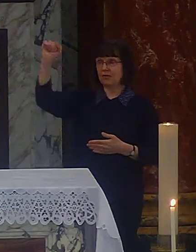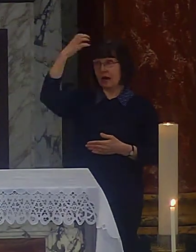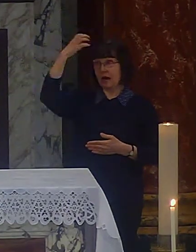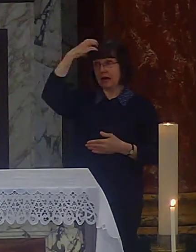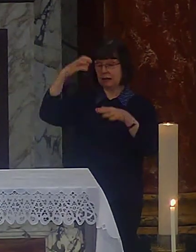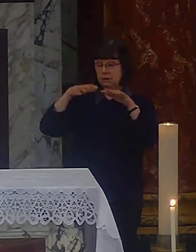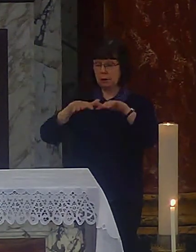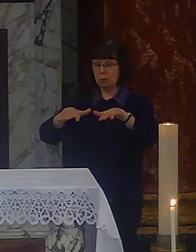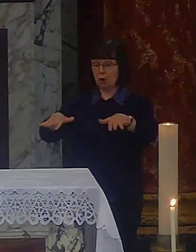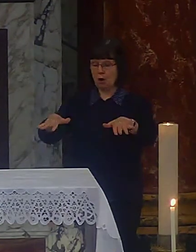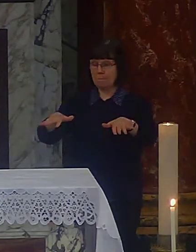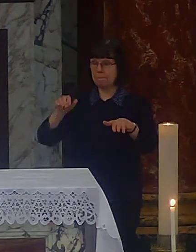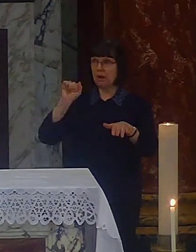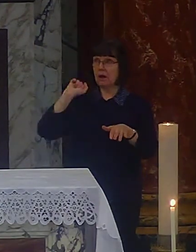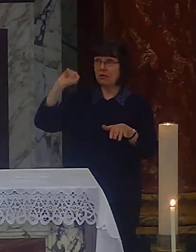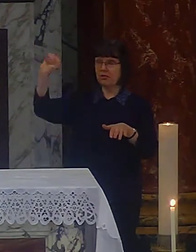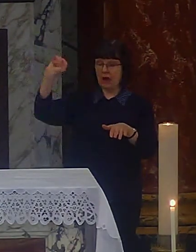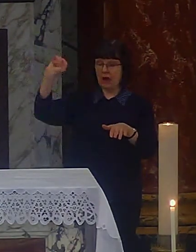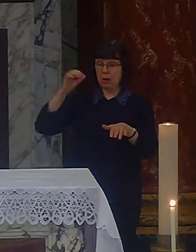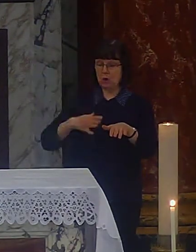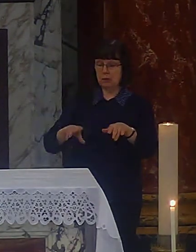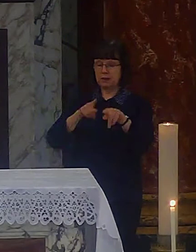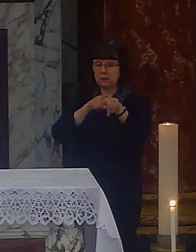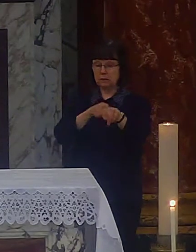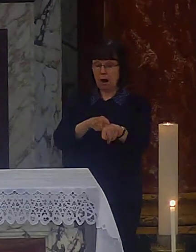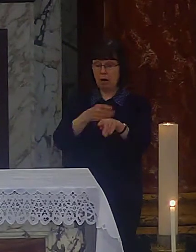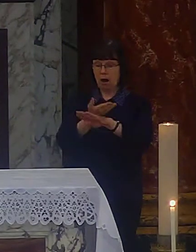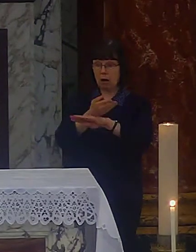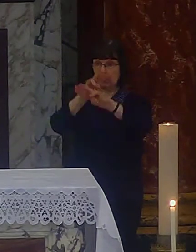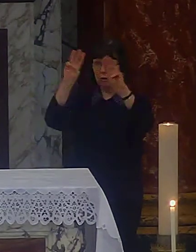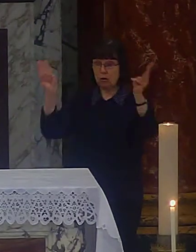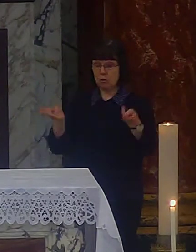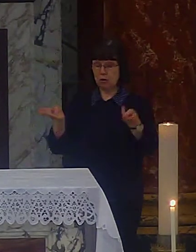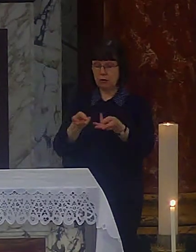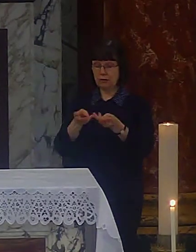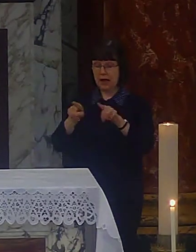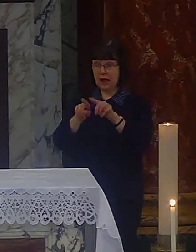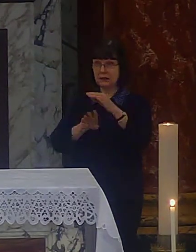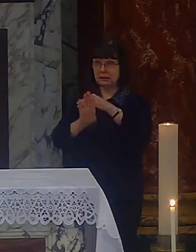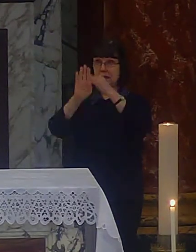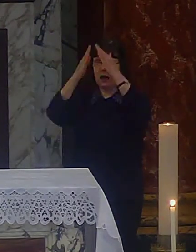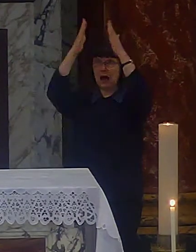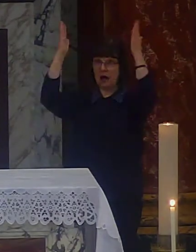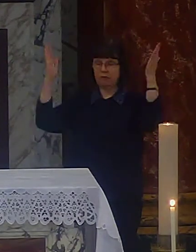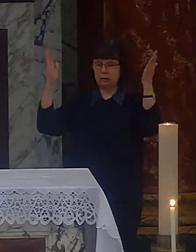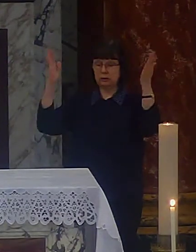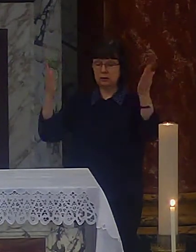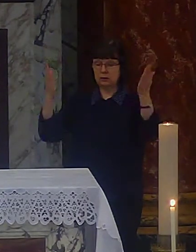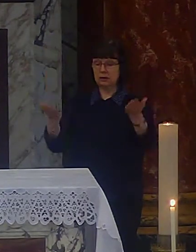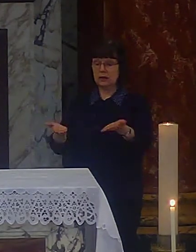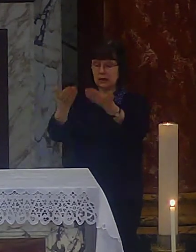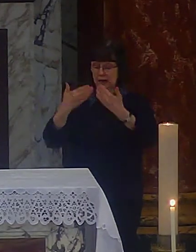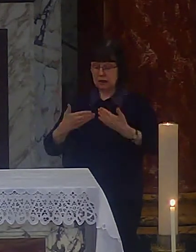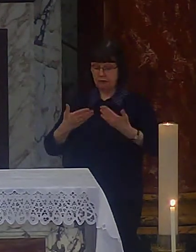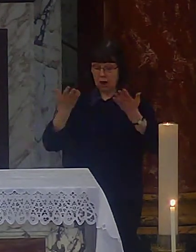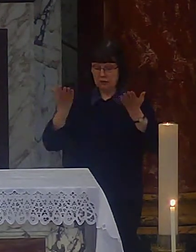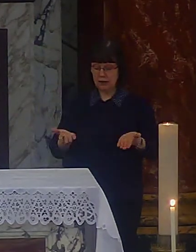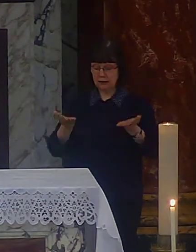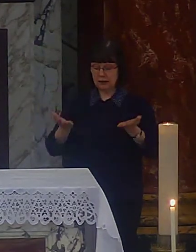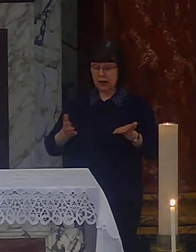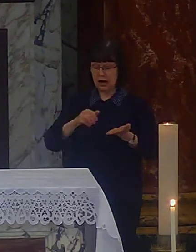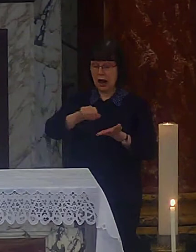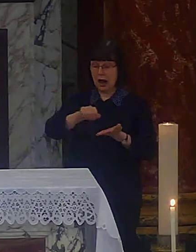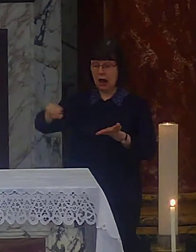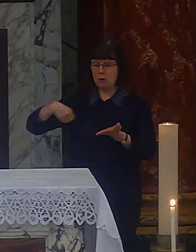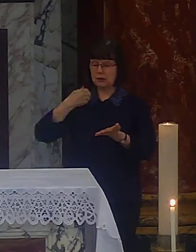Thy kingdom come, thy will be done, on earth as it is in heaven. Give us this